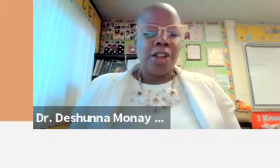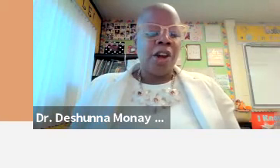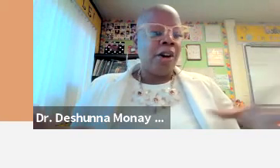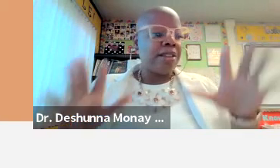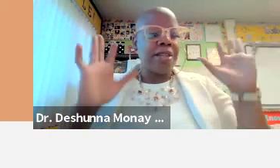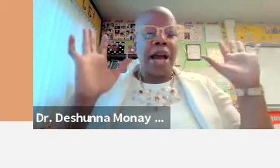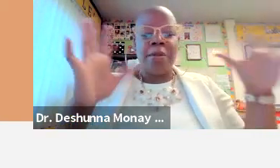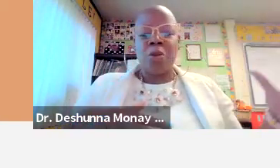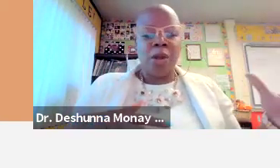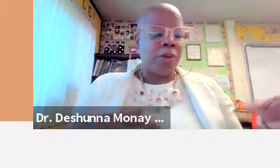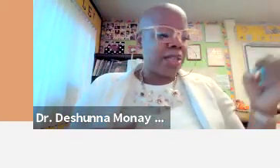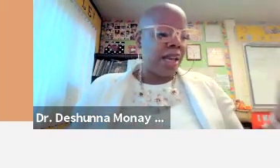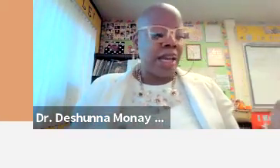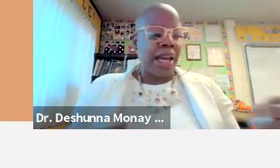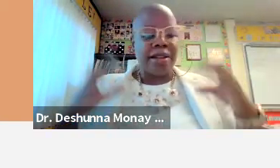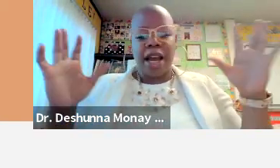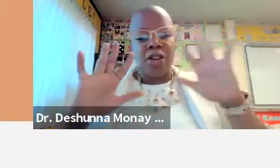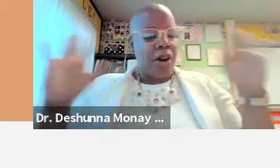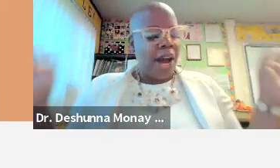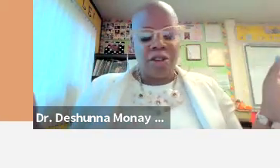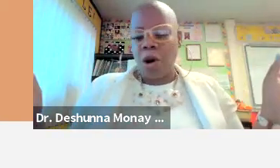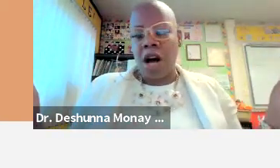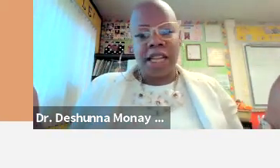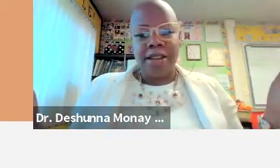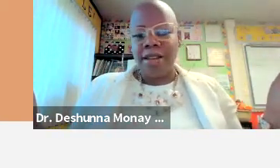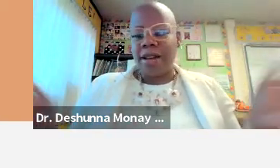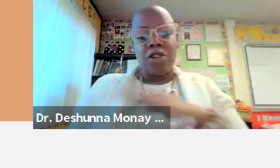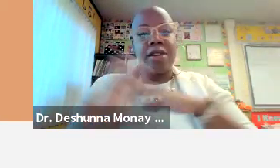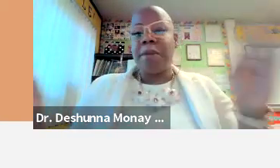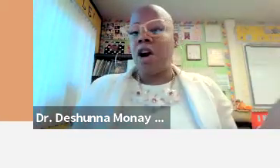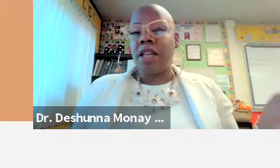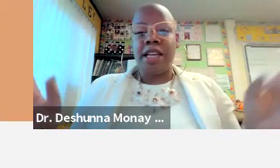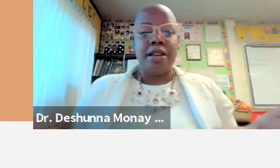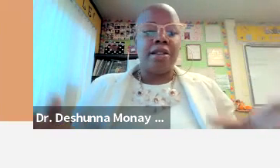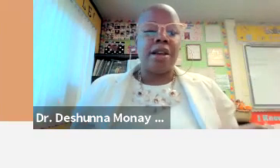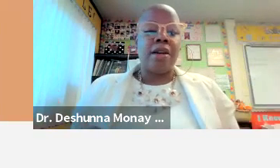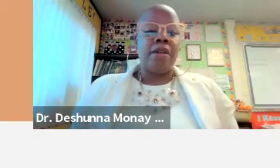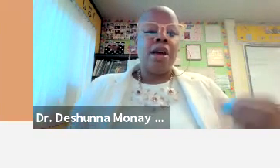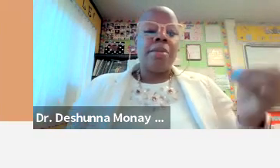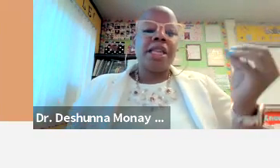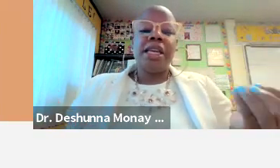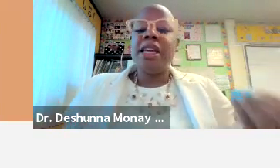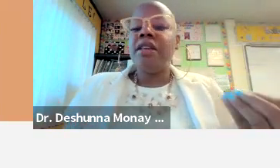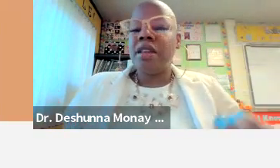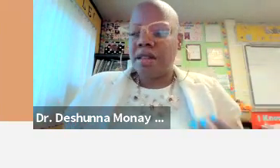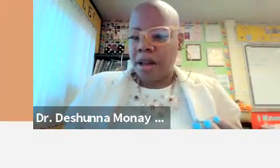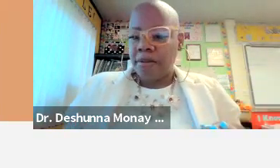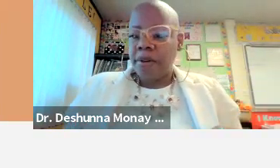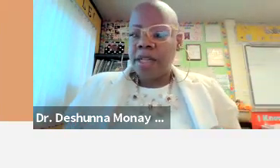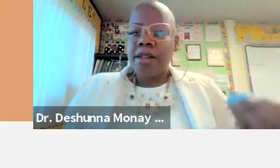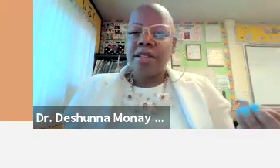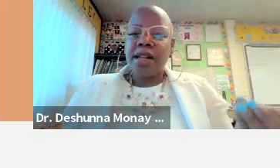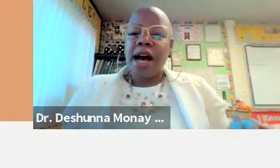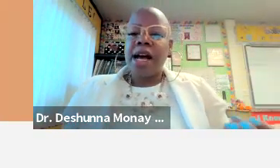grow, and sometimes we will sit and say, I just want all the easy stuff. Just give me all the easy stuff. But the easy